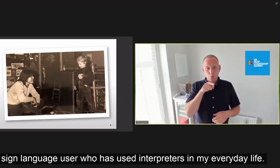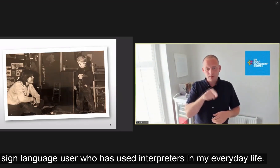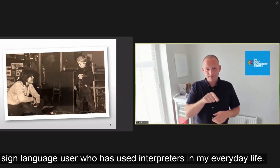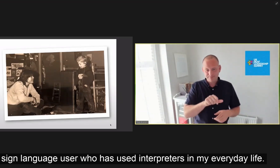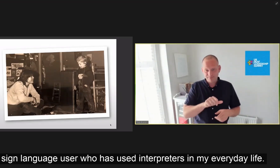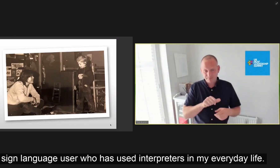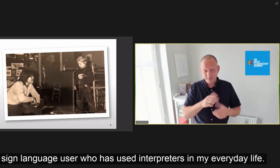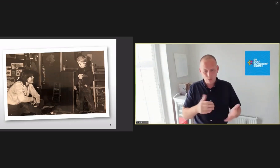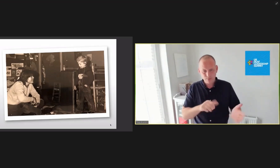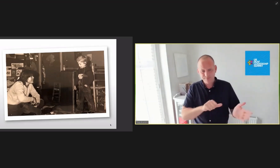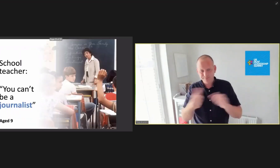life.